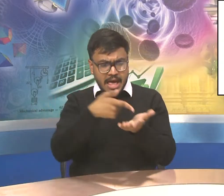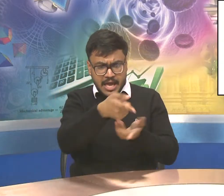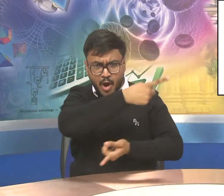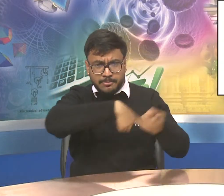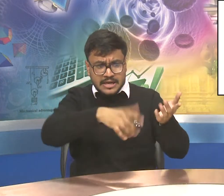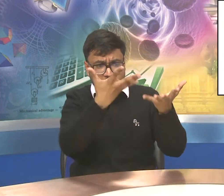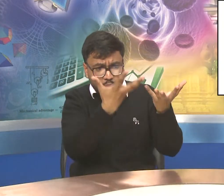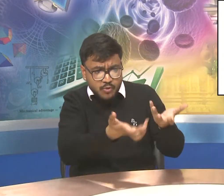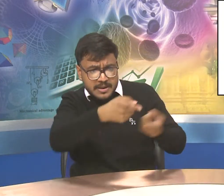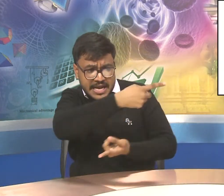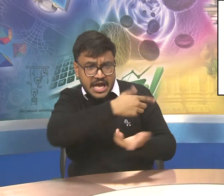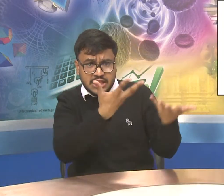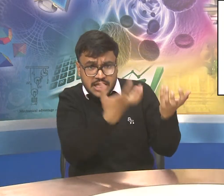and guide them